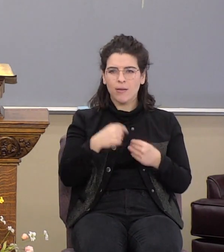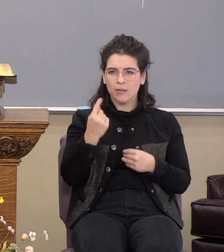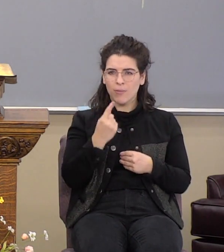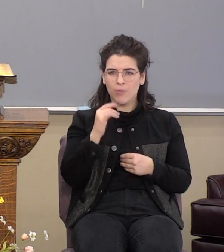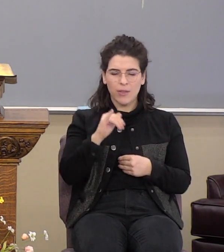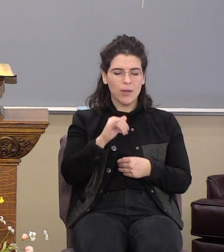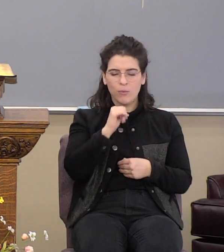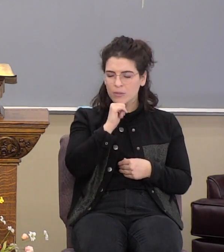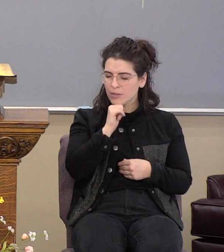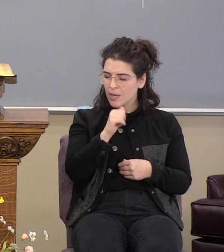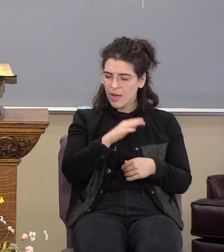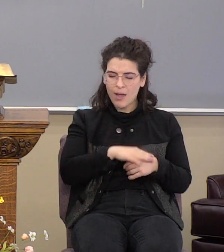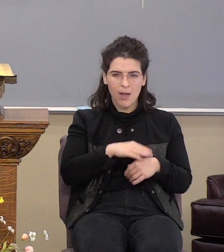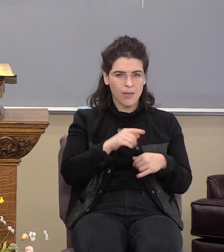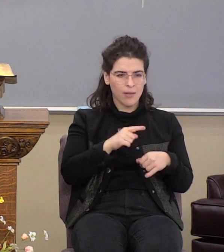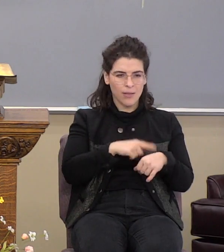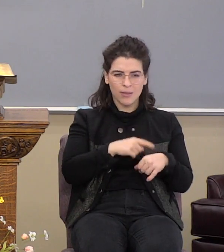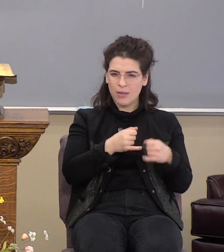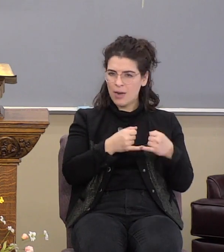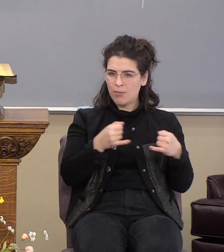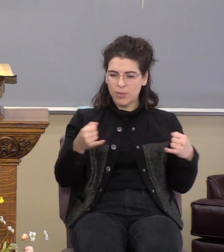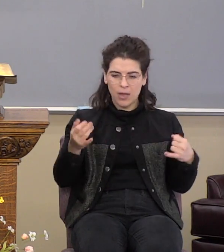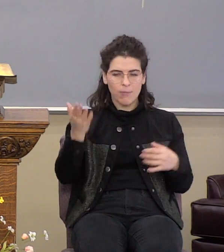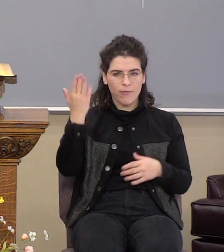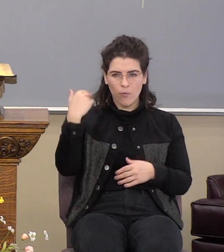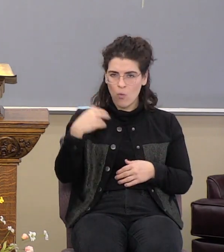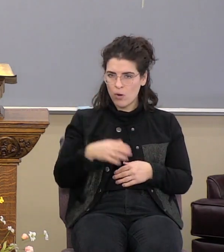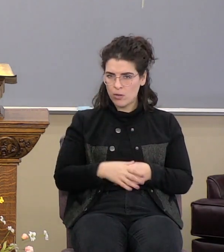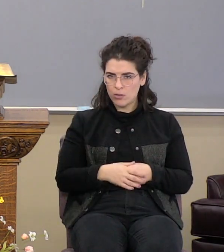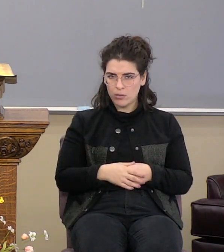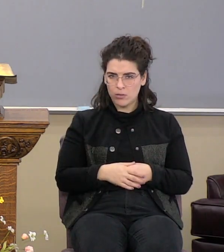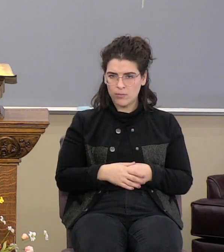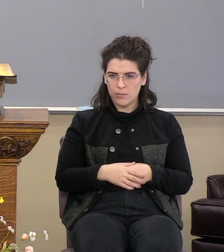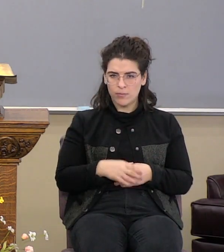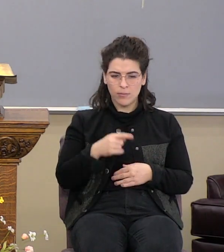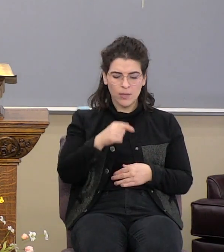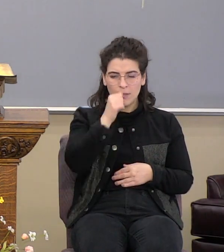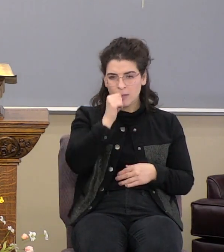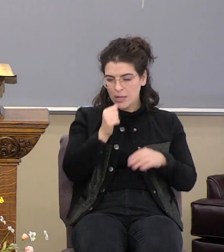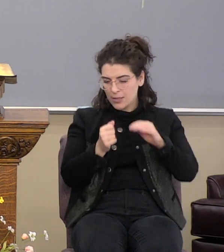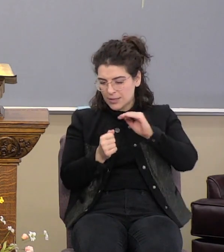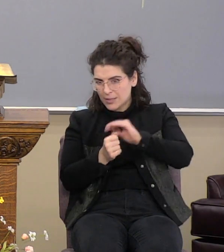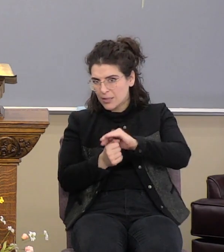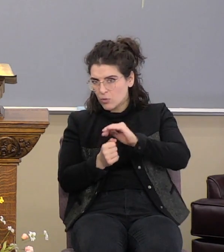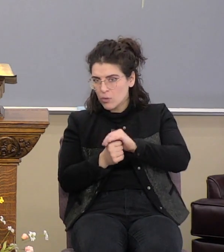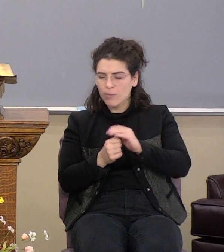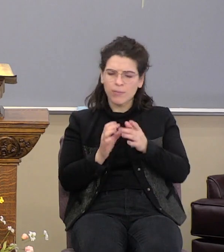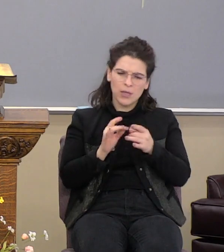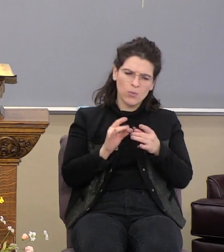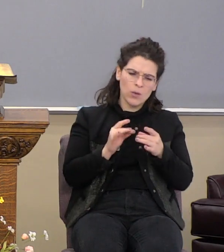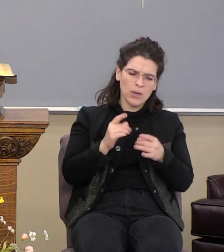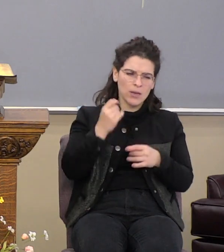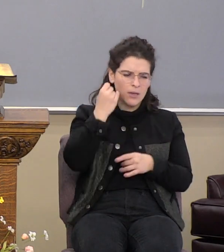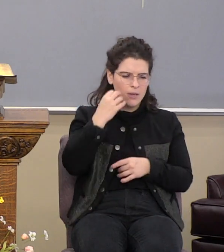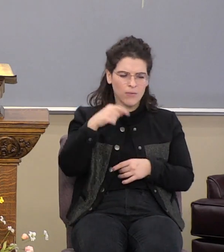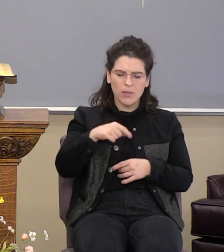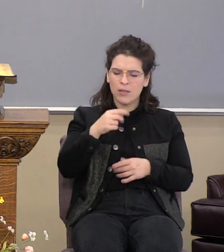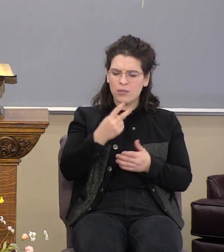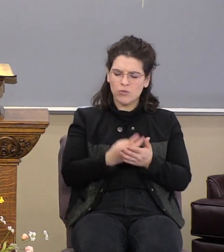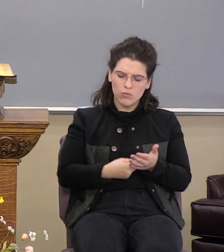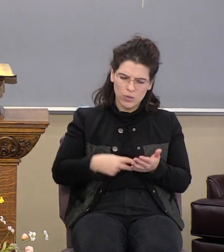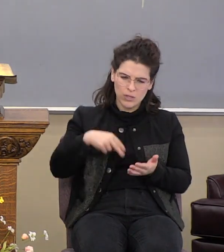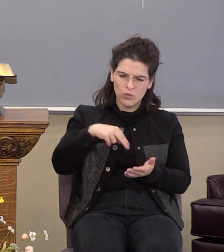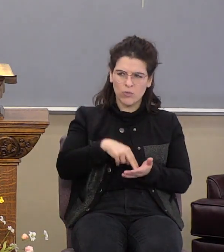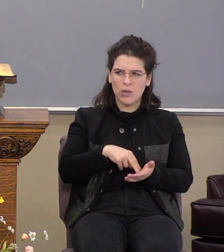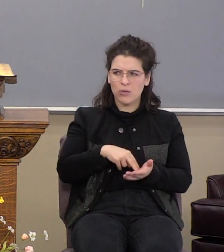that wasn't on the timeline before. Here's a secret. By the way, if this resurrection,